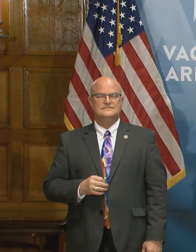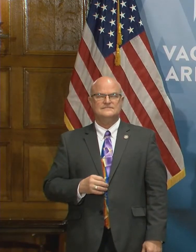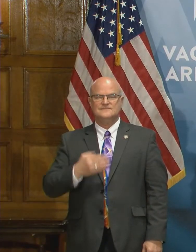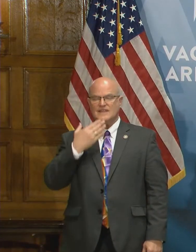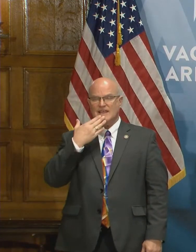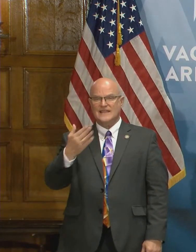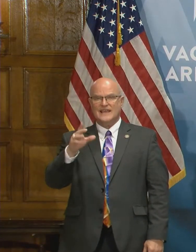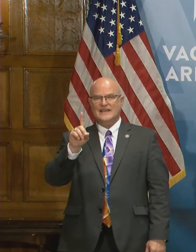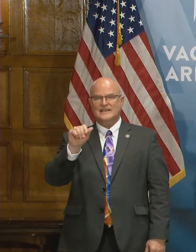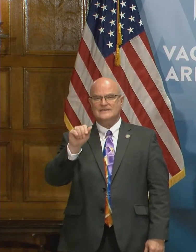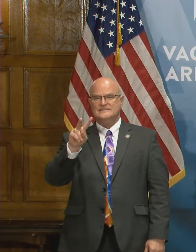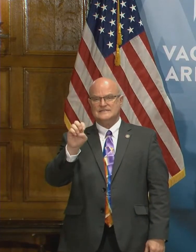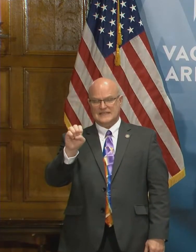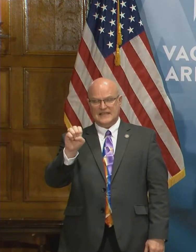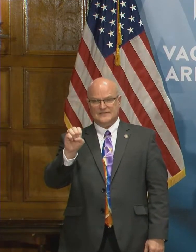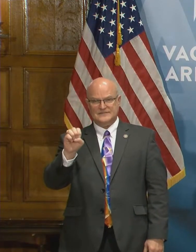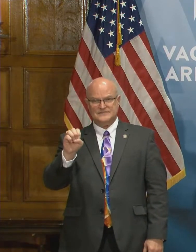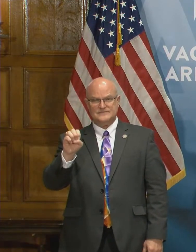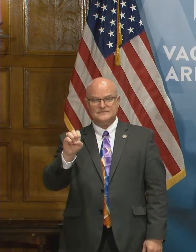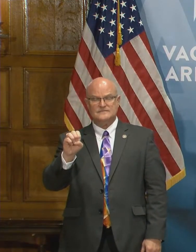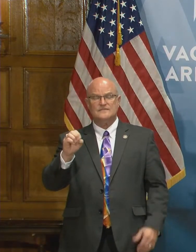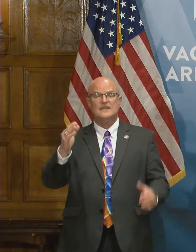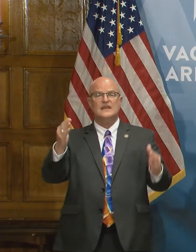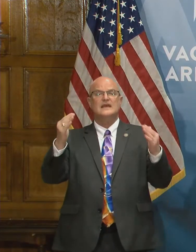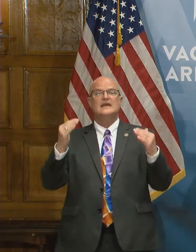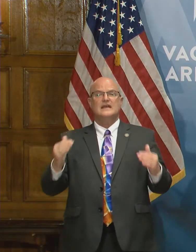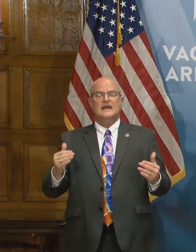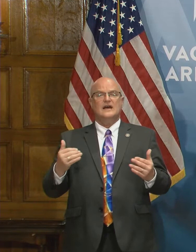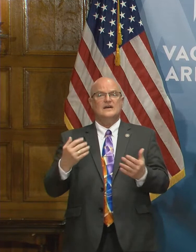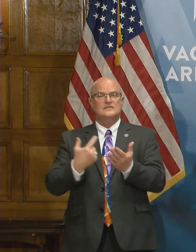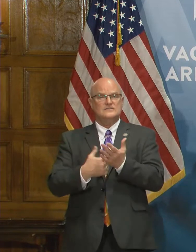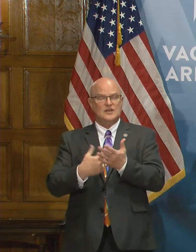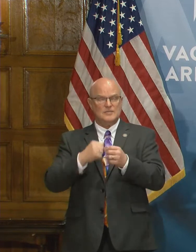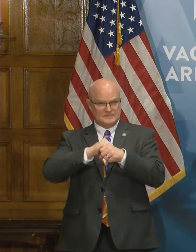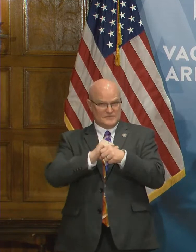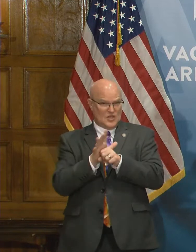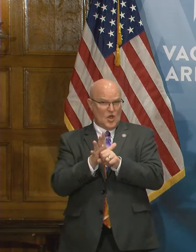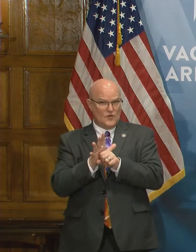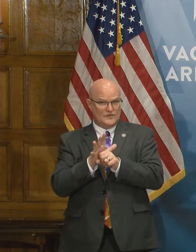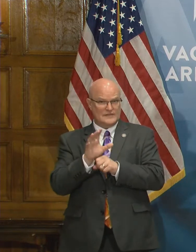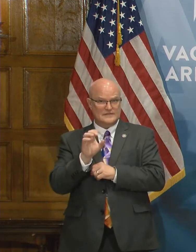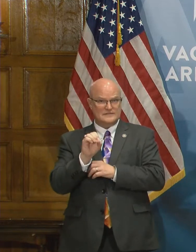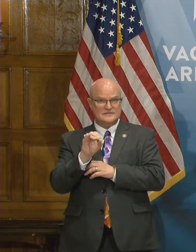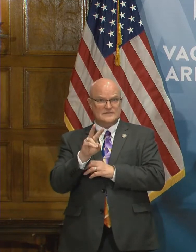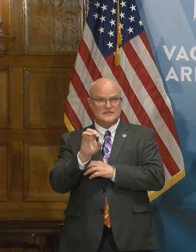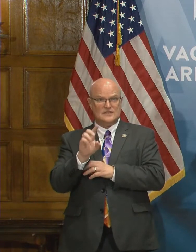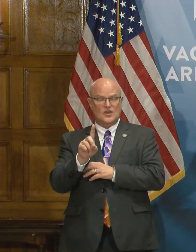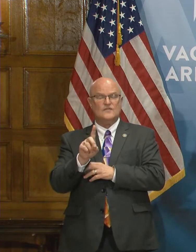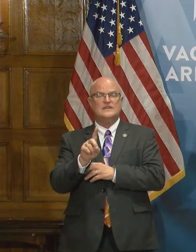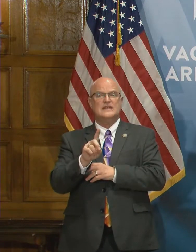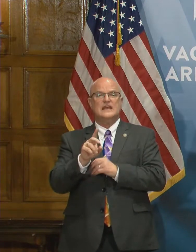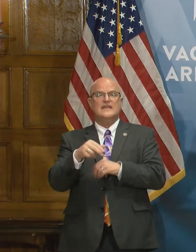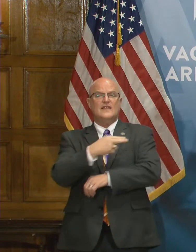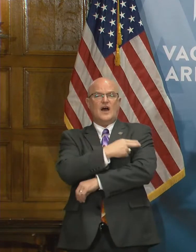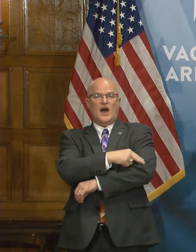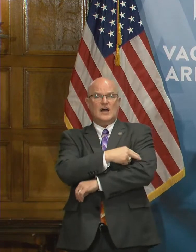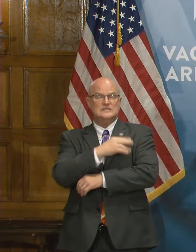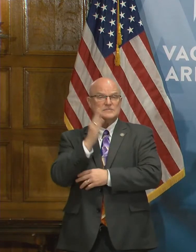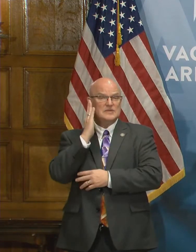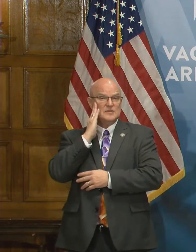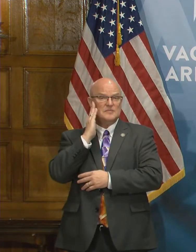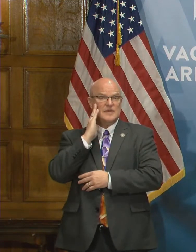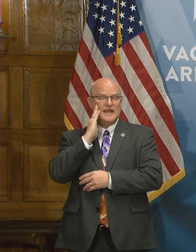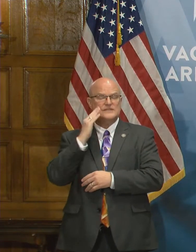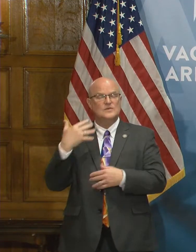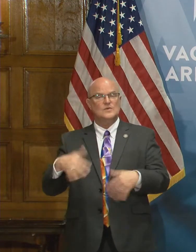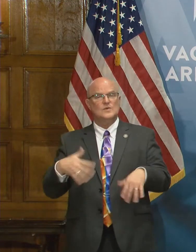Thank you, Dave. And next, let me go to COVID. And first, in reference to our hospital beds, I'm